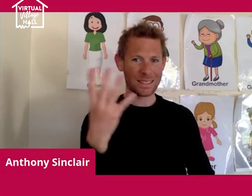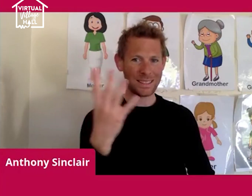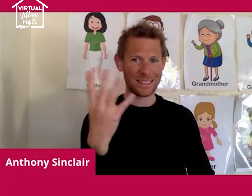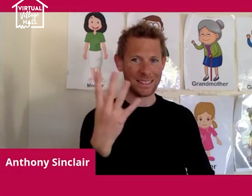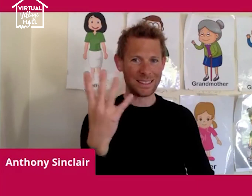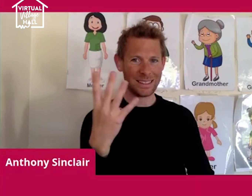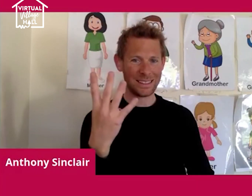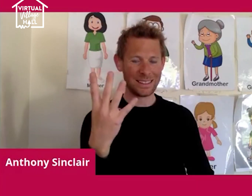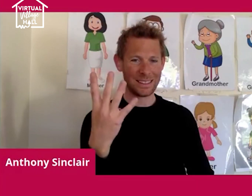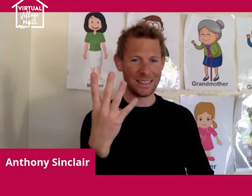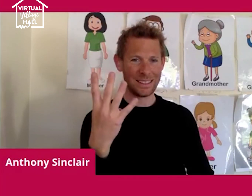14,